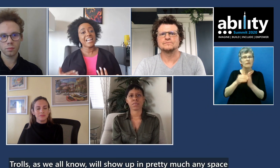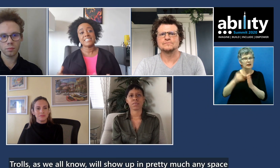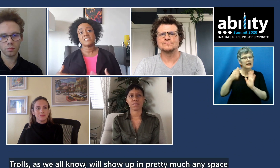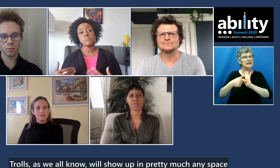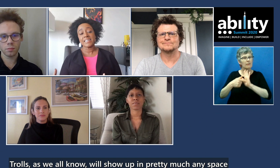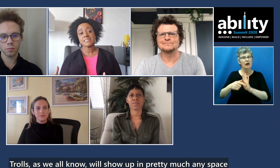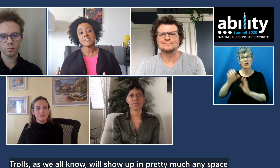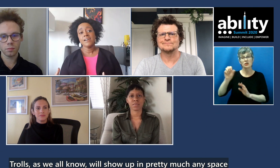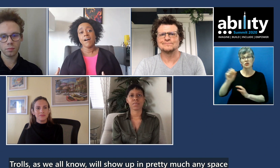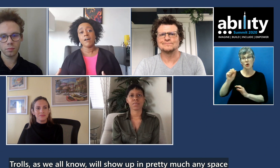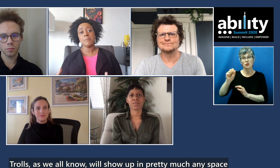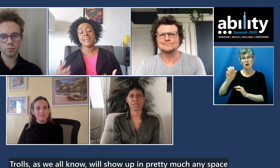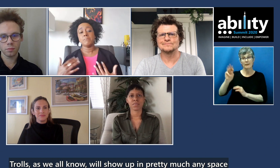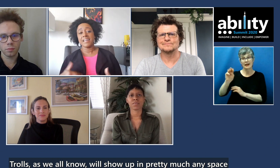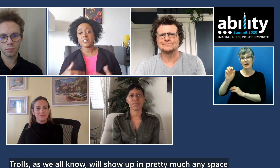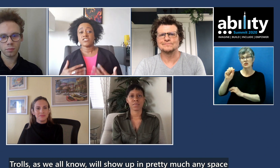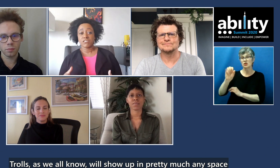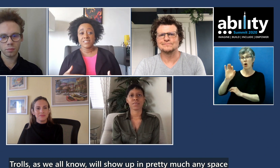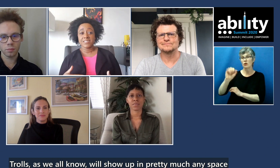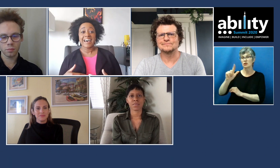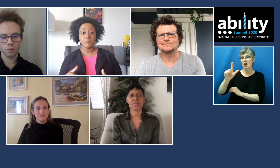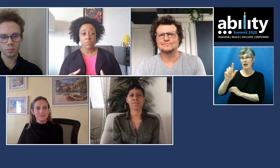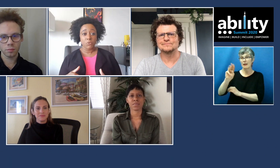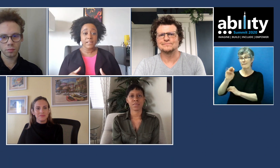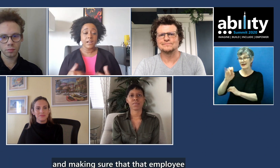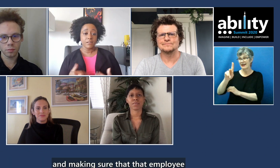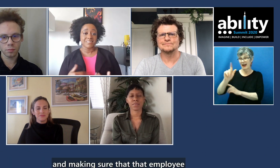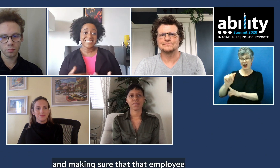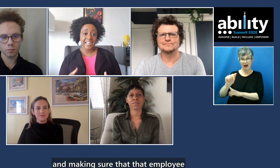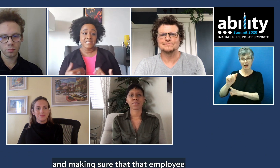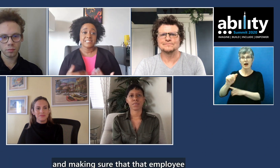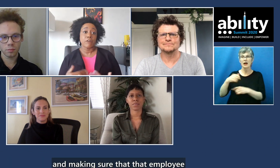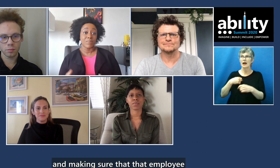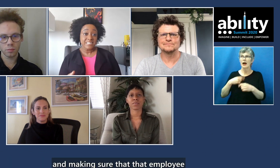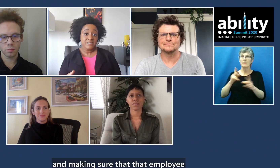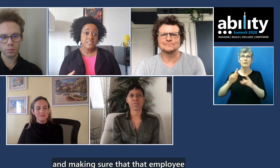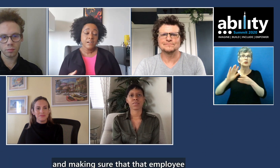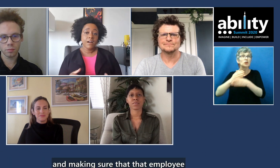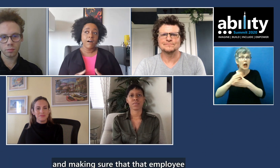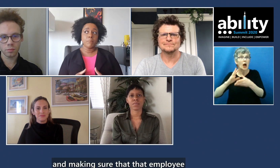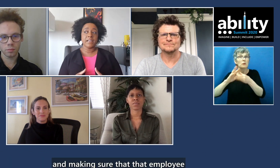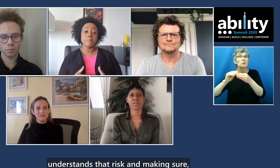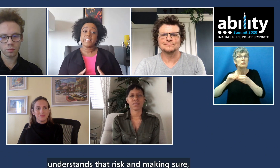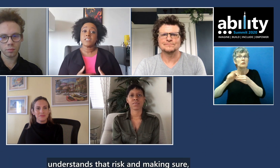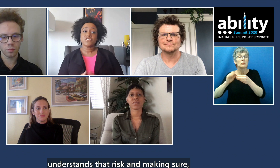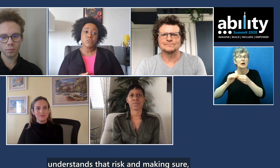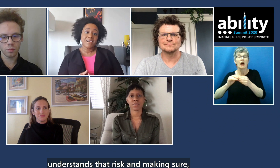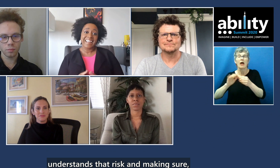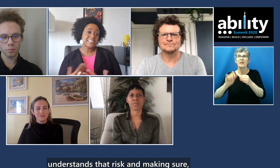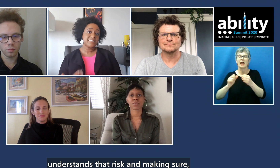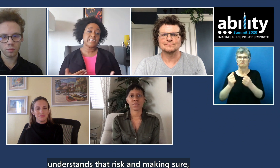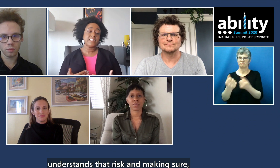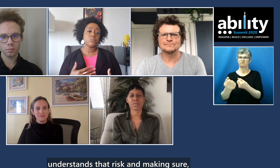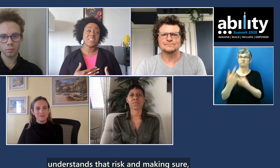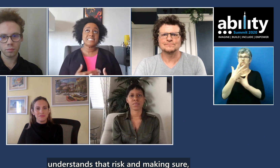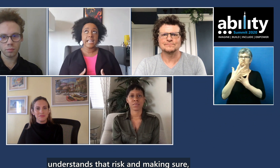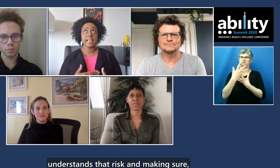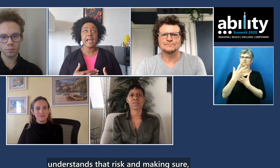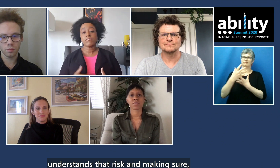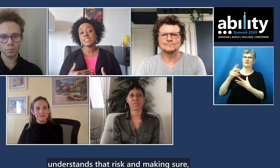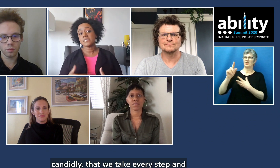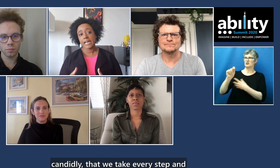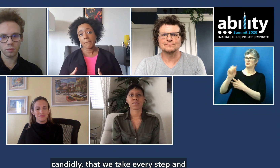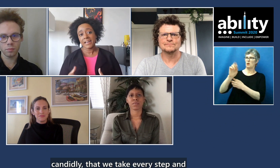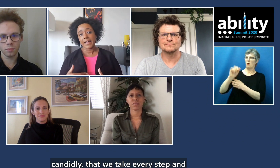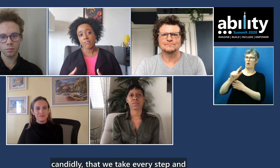pretty much any space. And making sure that that employee understands that risk, and making sure, candidly, that we